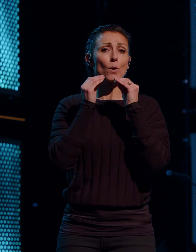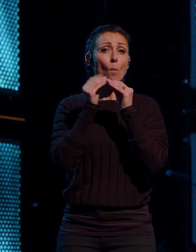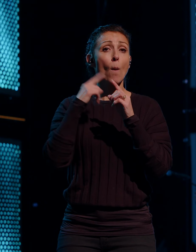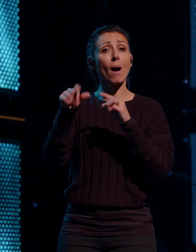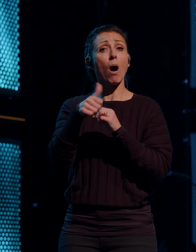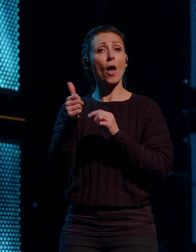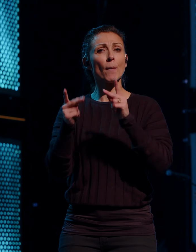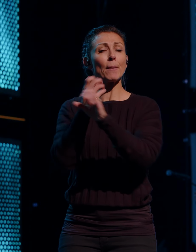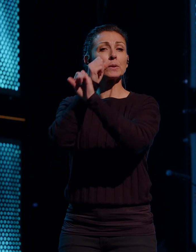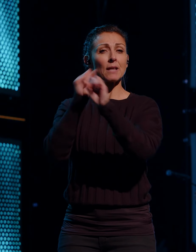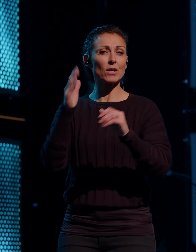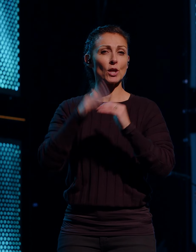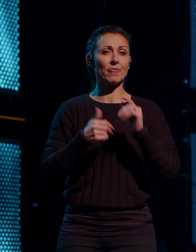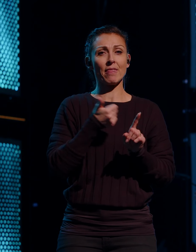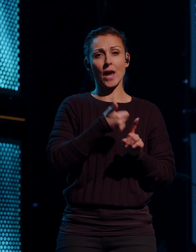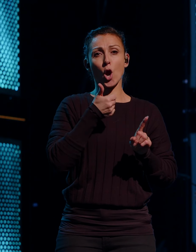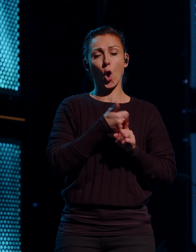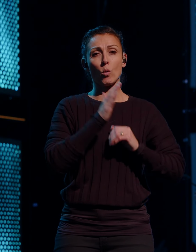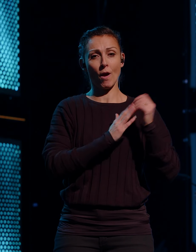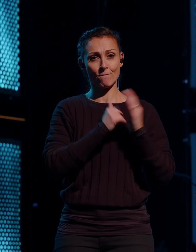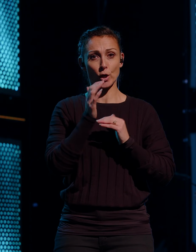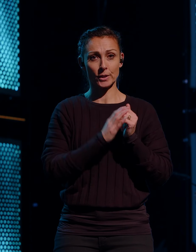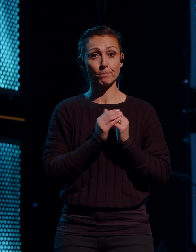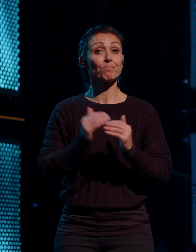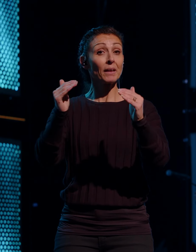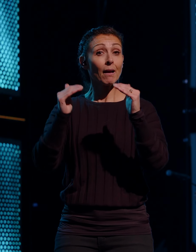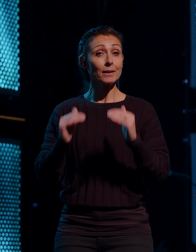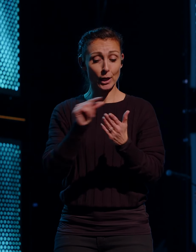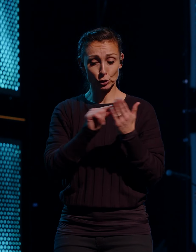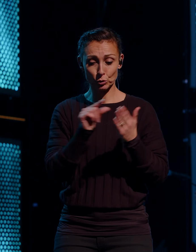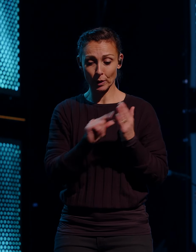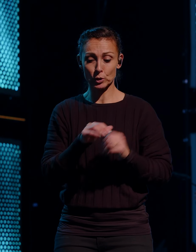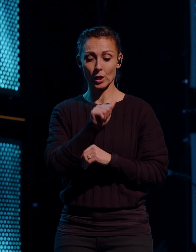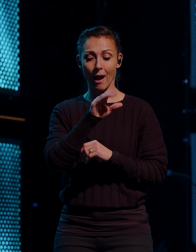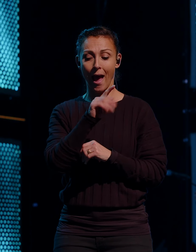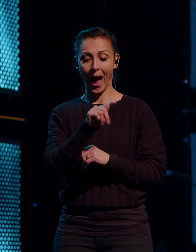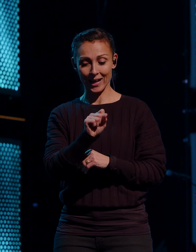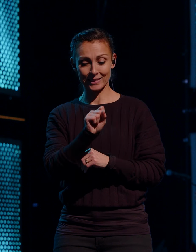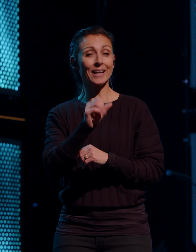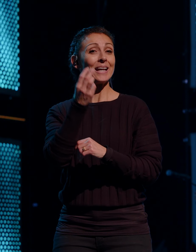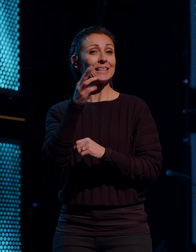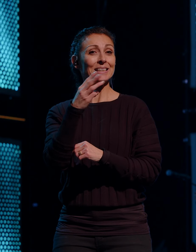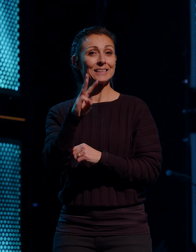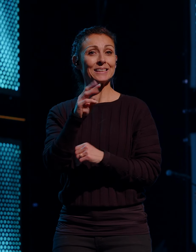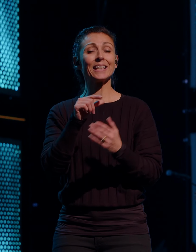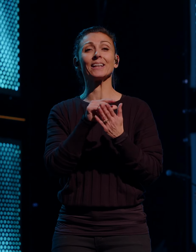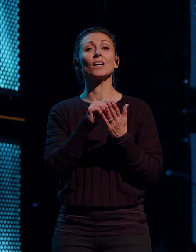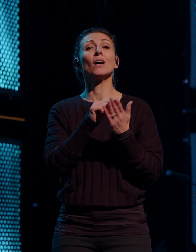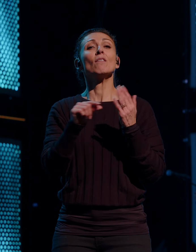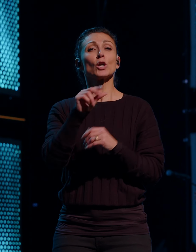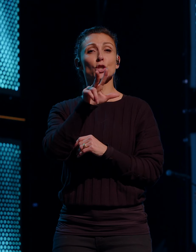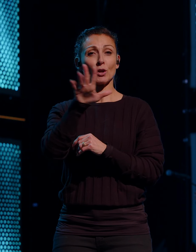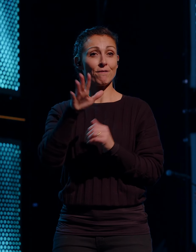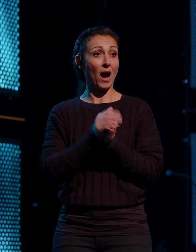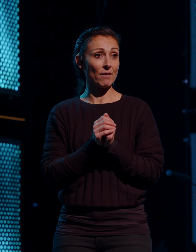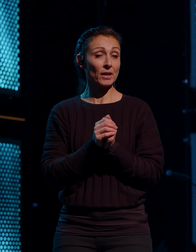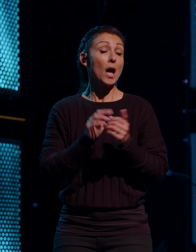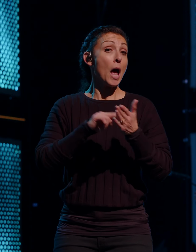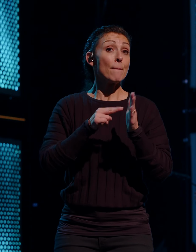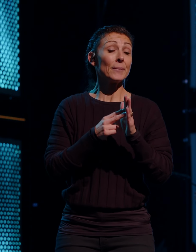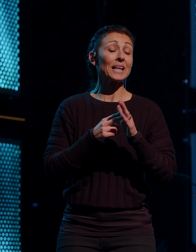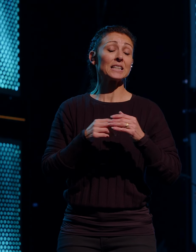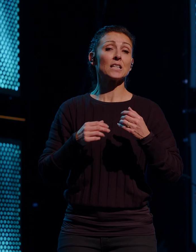the magistrates sent the police saying, let those men go, which means that the jailer actually brought them back to jail. And the jailer reported these words to Paul and